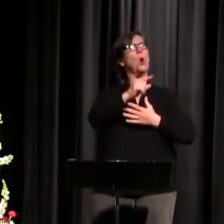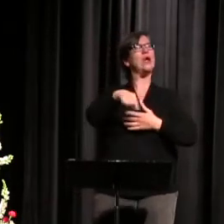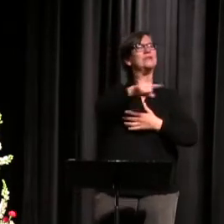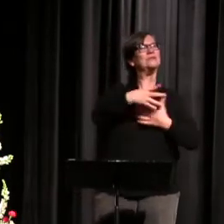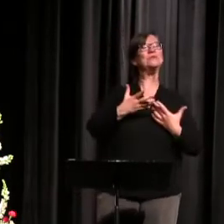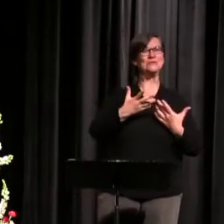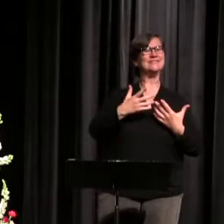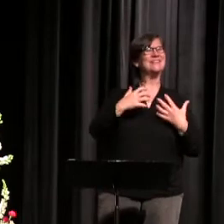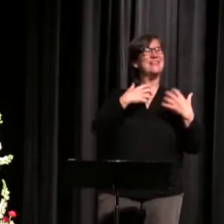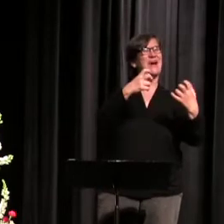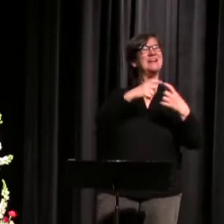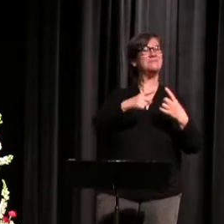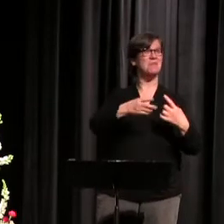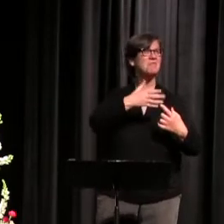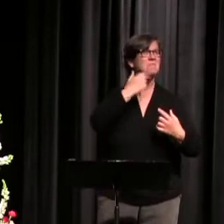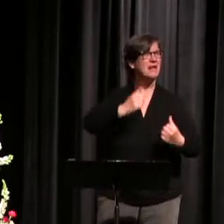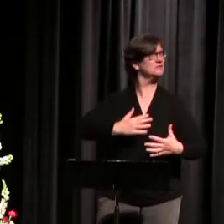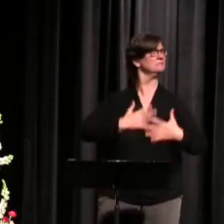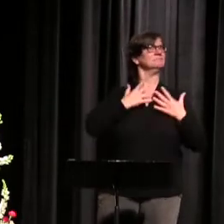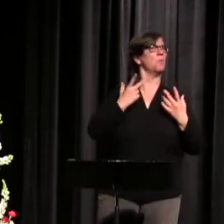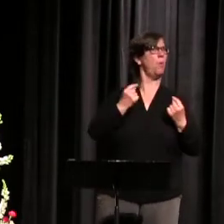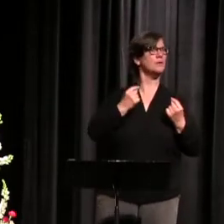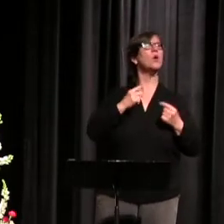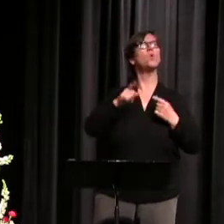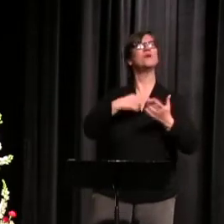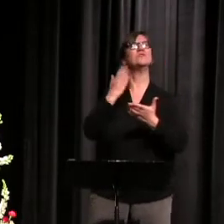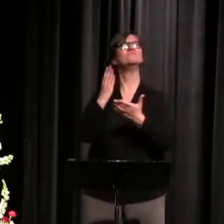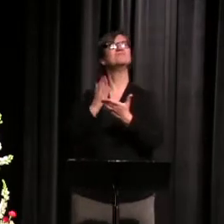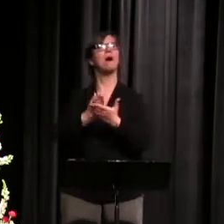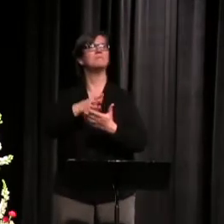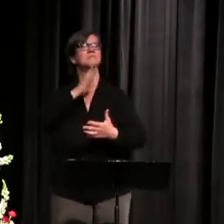forward to experiencing that joy in about 13 minutes from now.